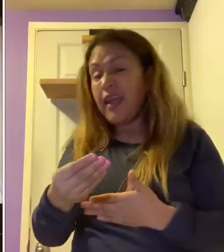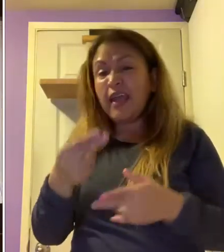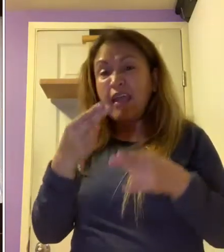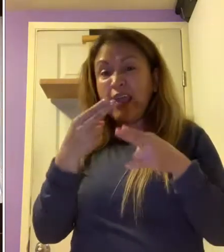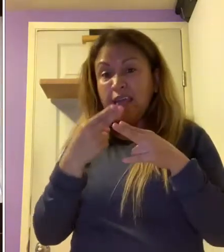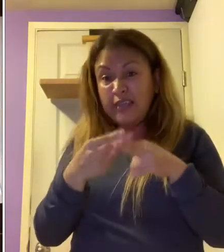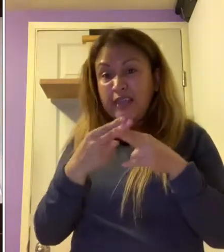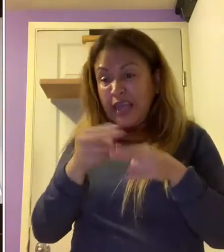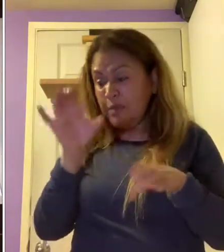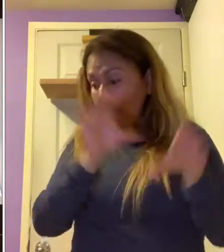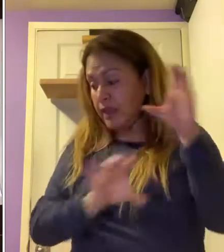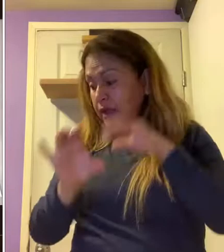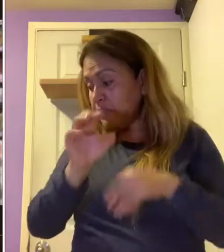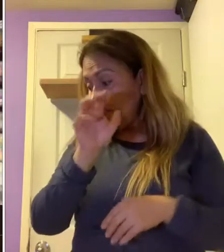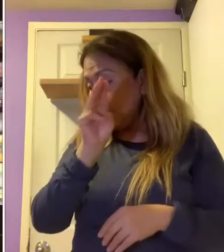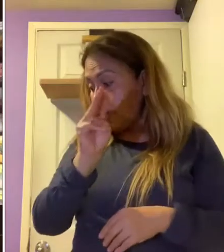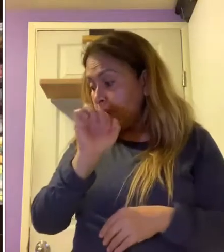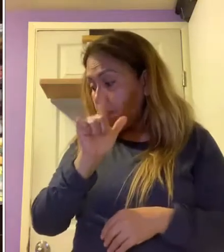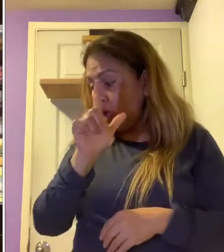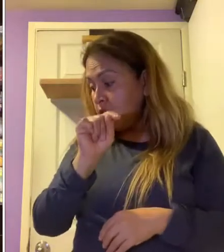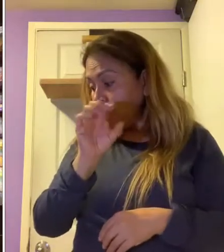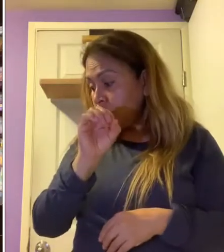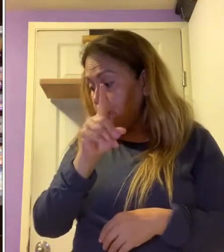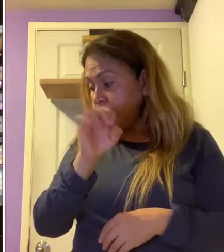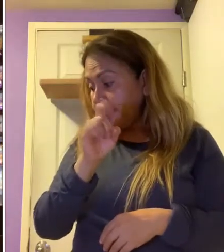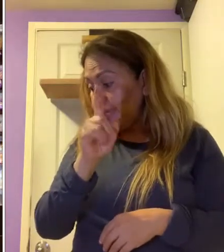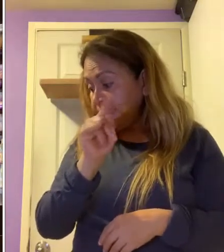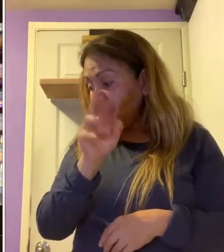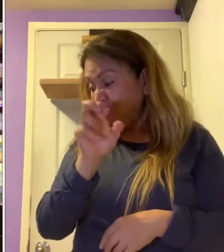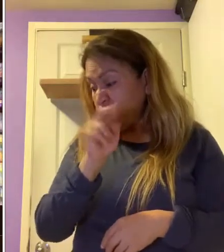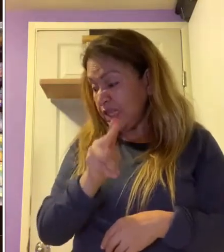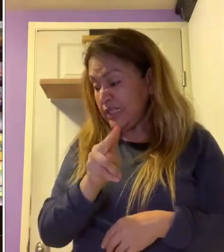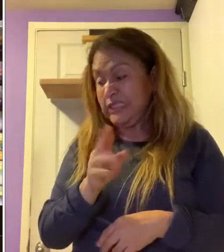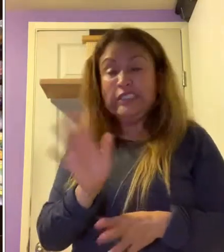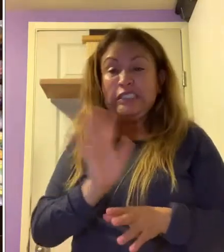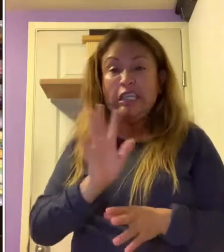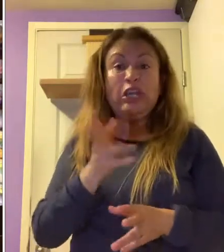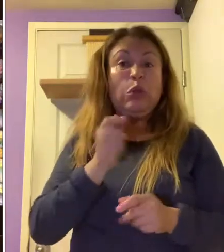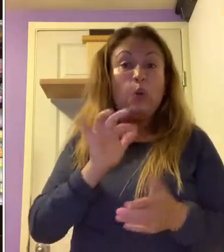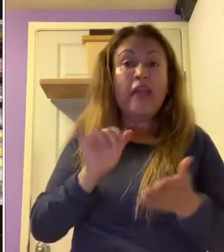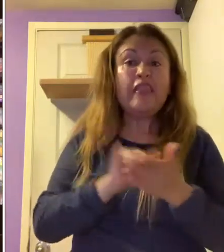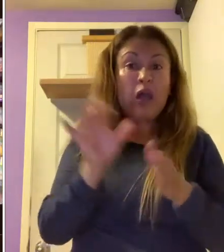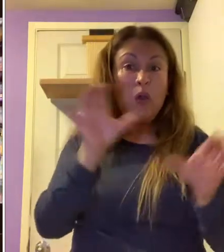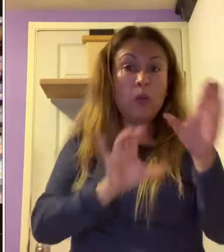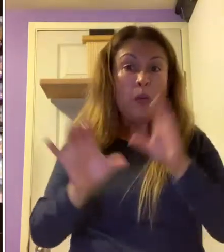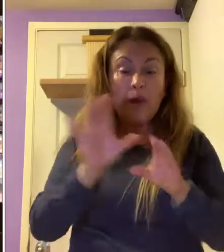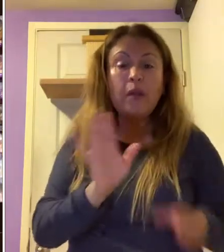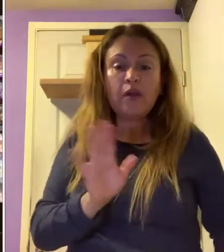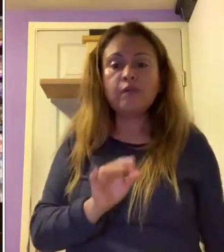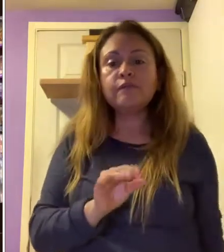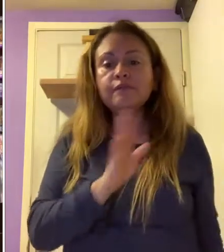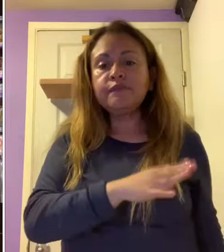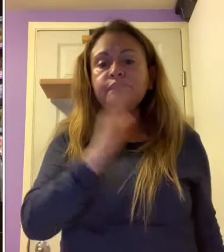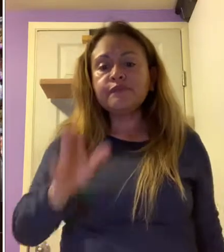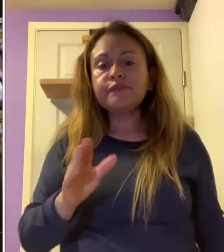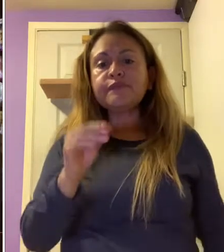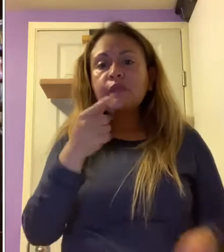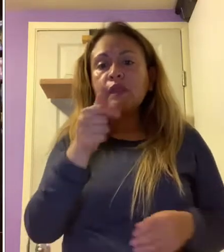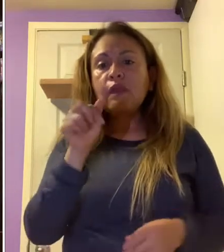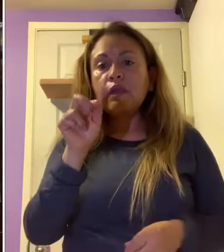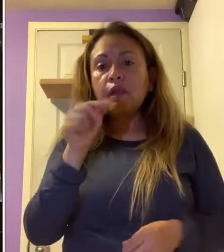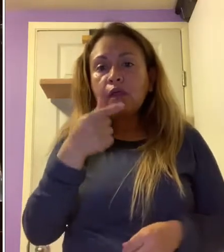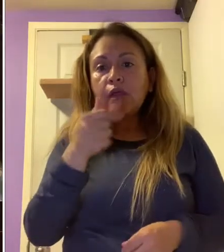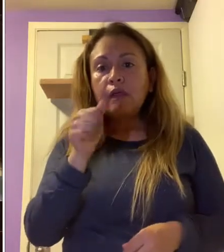buy the pack of this, Art, you could actually, that was a close Waldo encounter. So I was just saying, buy the pack of the Beyond Beef and make it yourself. Here's a